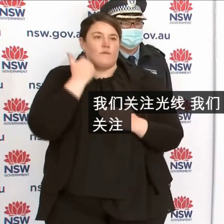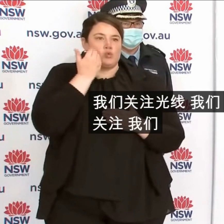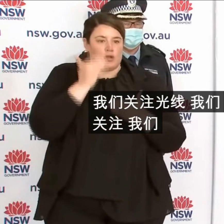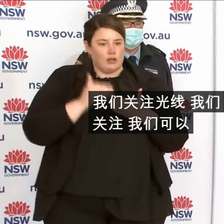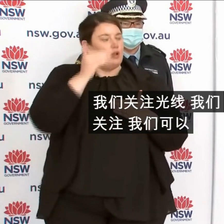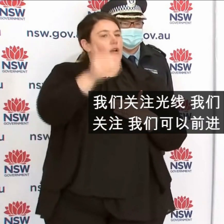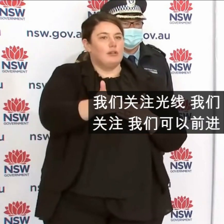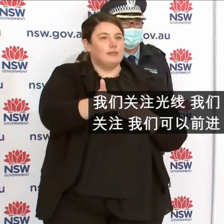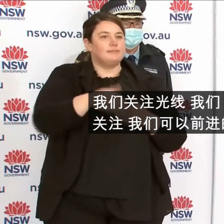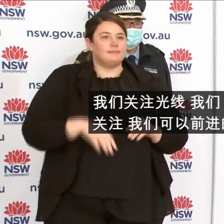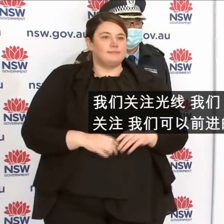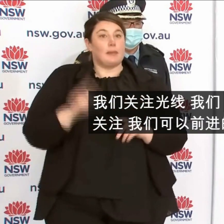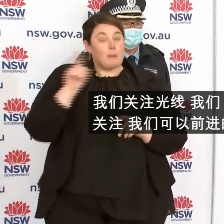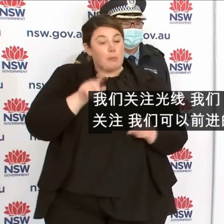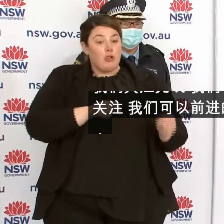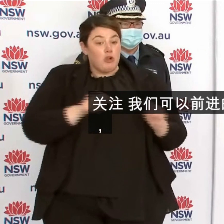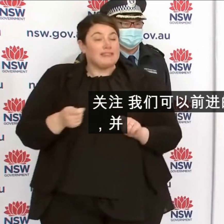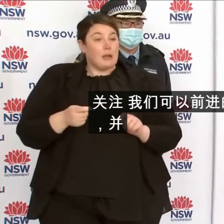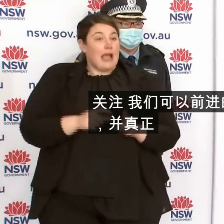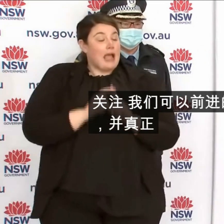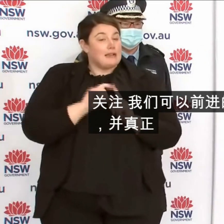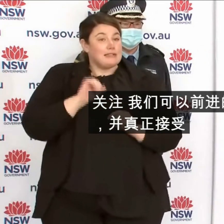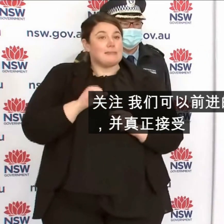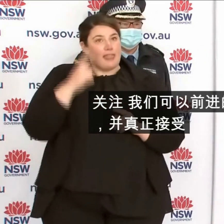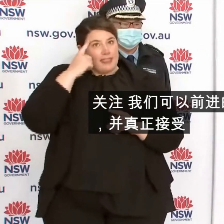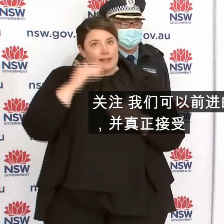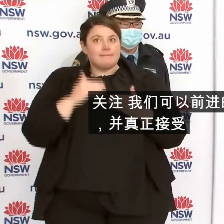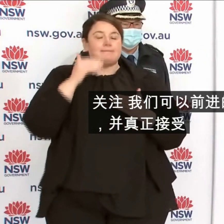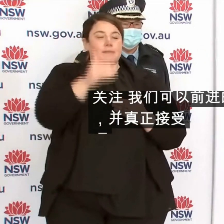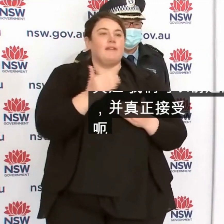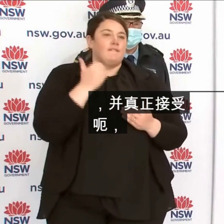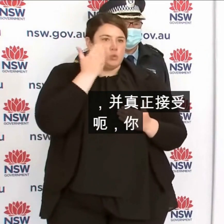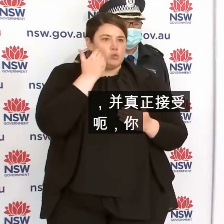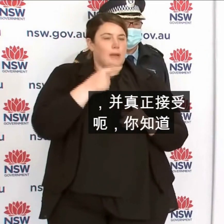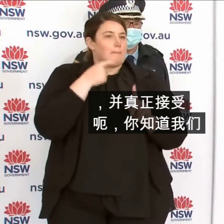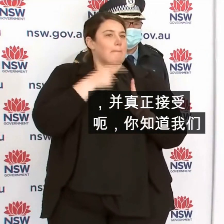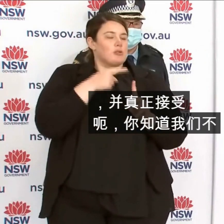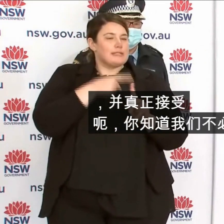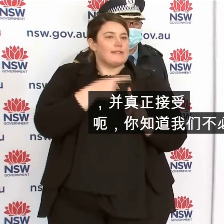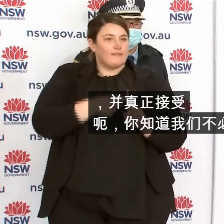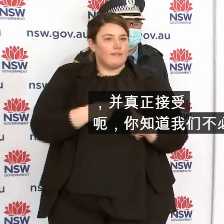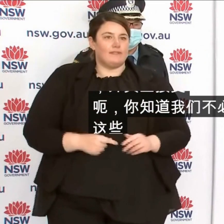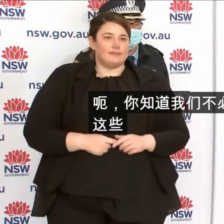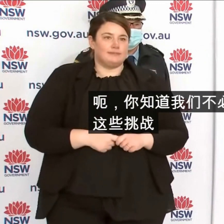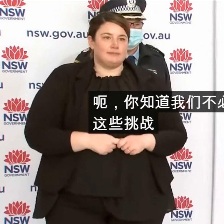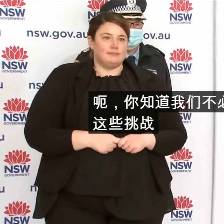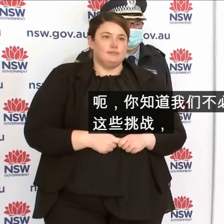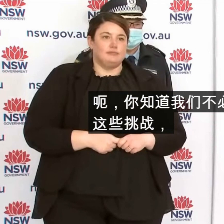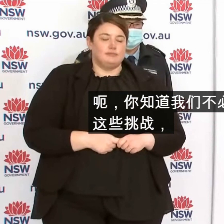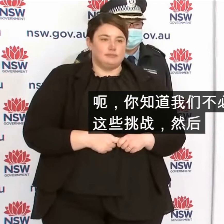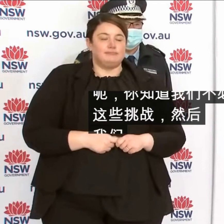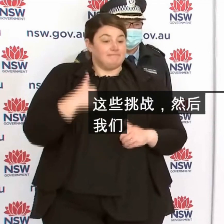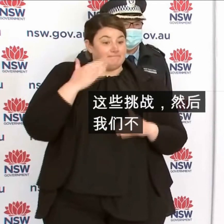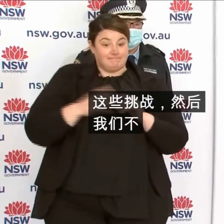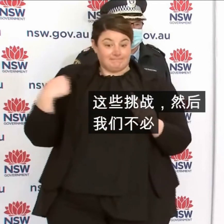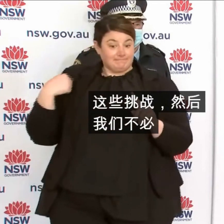focused on the way in which we can move forward and really accept that, we haven't had to face these challenges before.